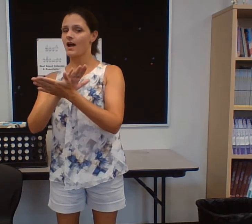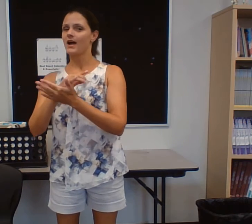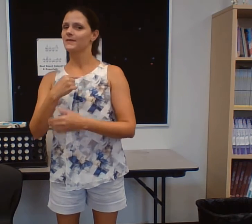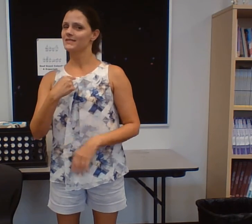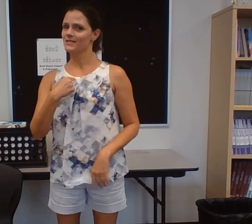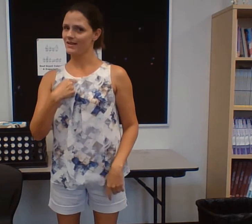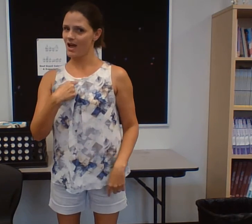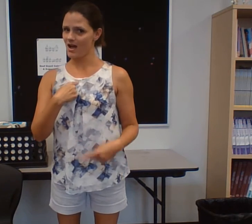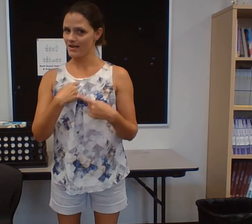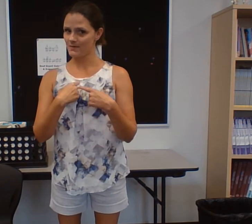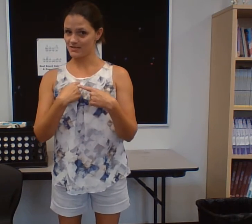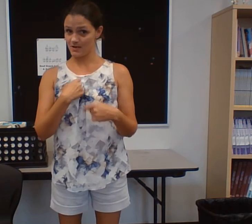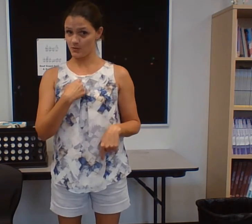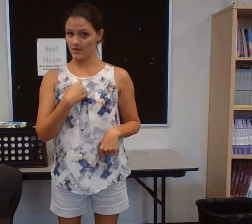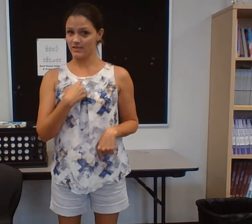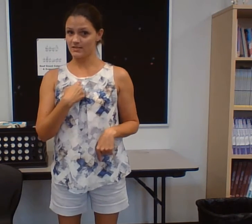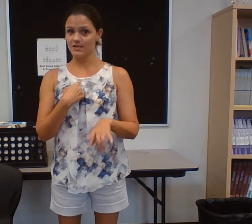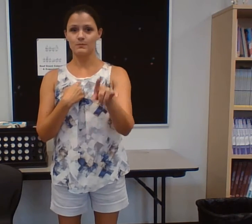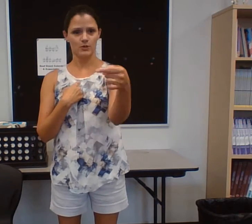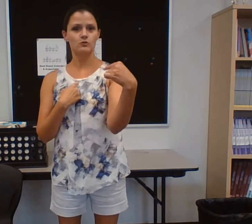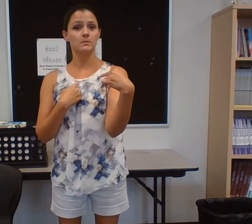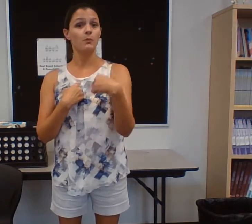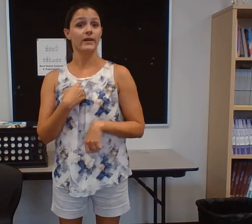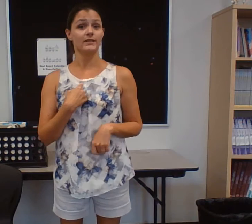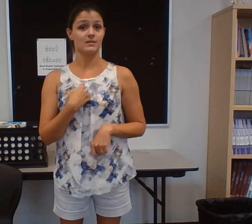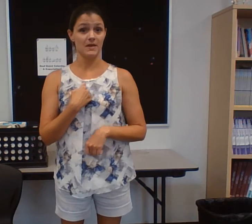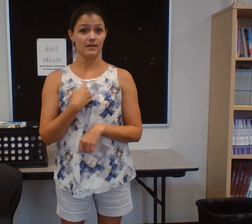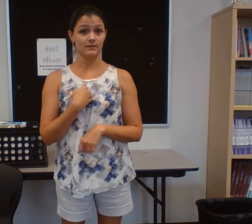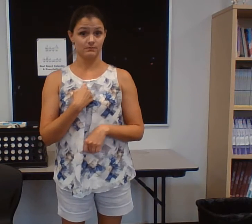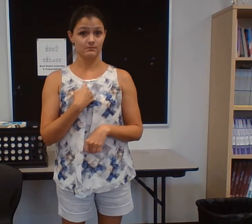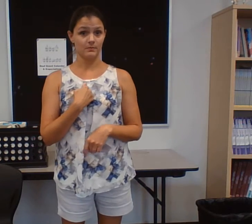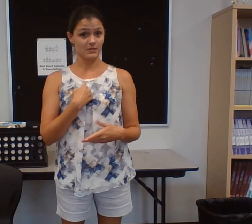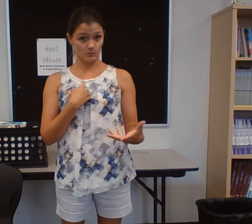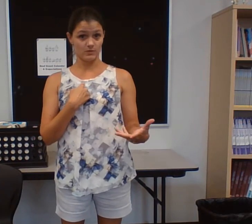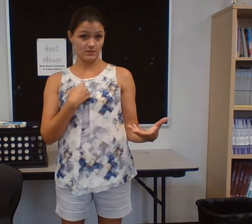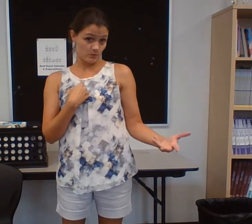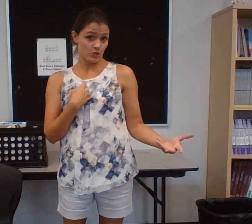I'm going to sign I because I'm the one that did it, but you should be pointing to me because it was you.